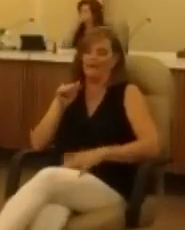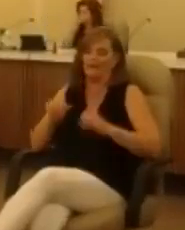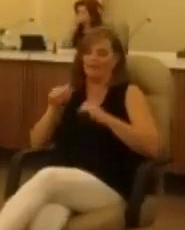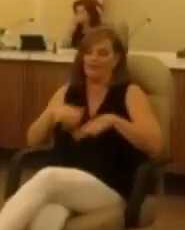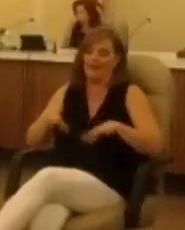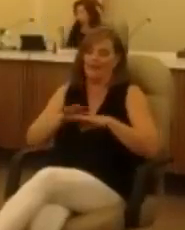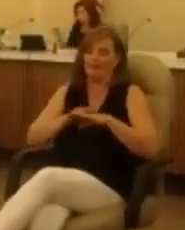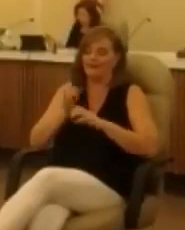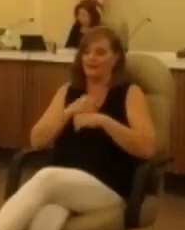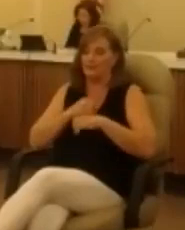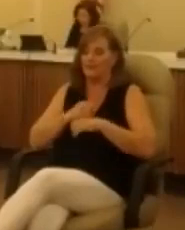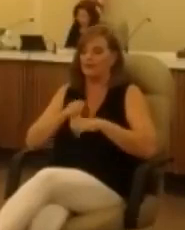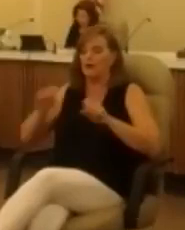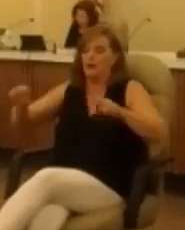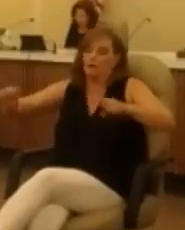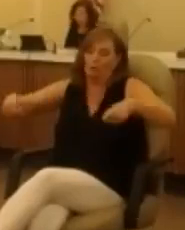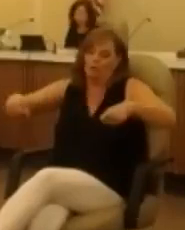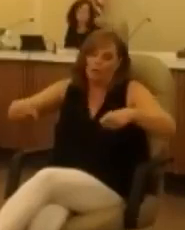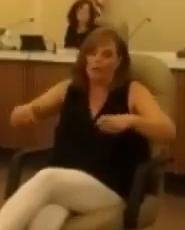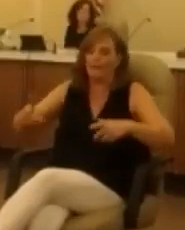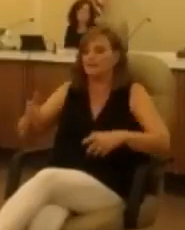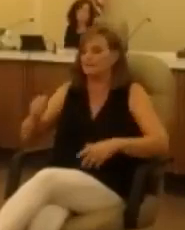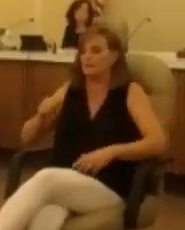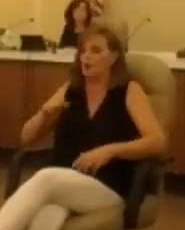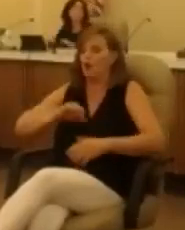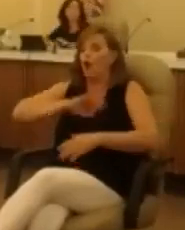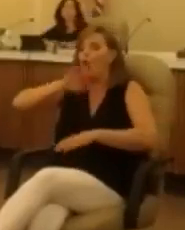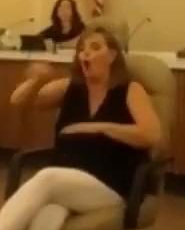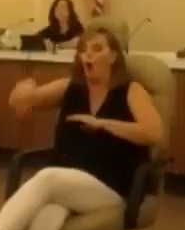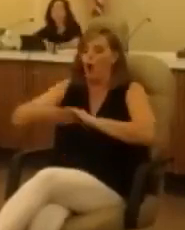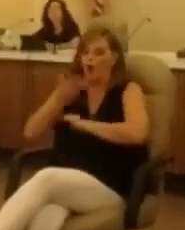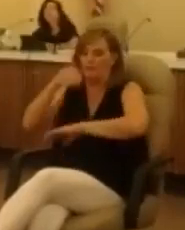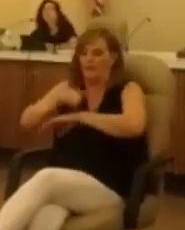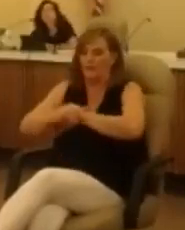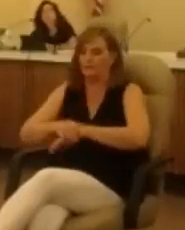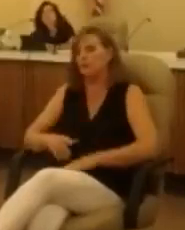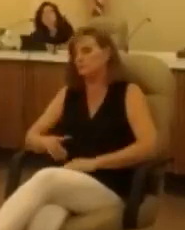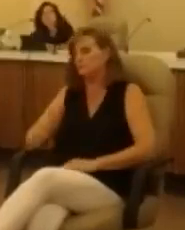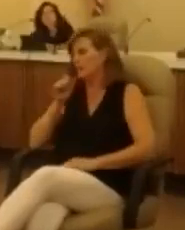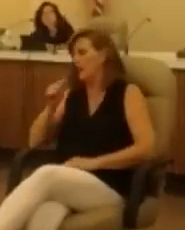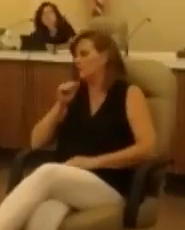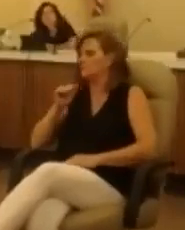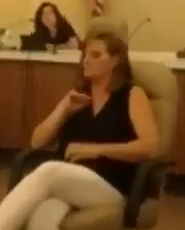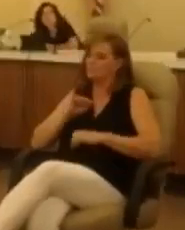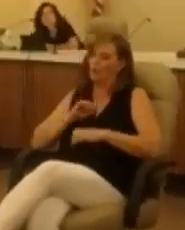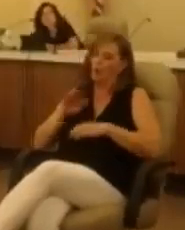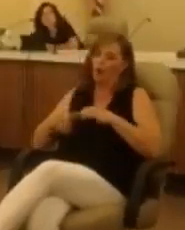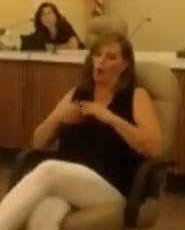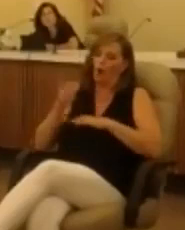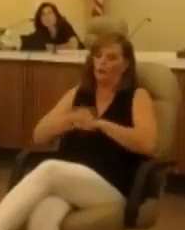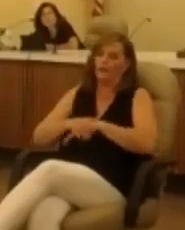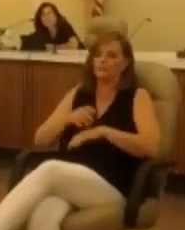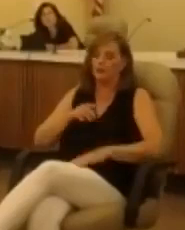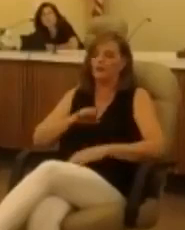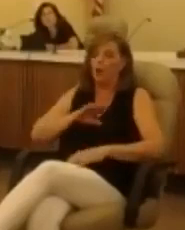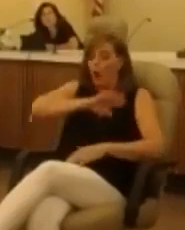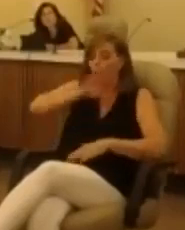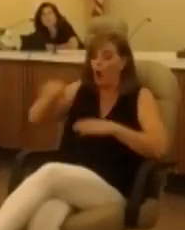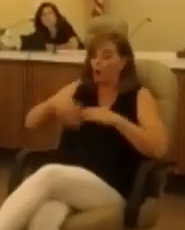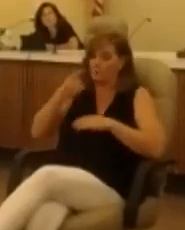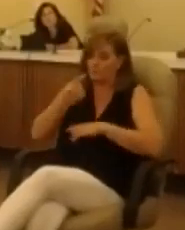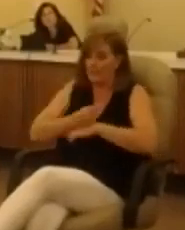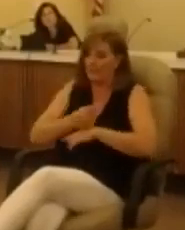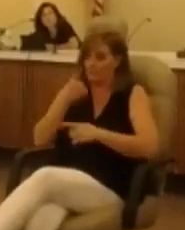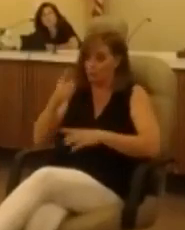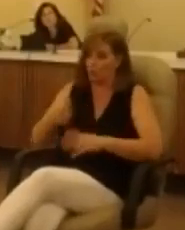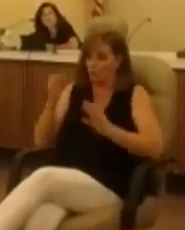hills. They could have people riding motorbikes there all night long. Right. Well, not all night long because of noise violations, but all day long. That